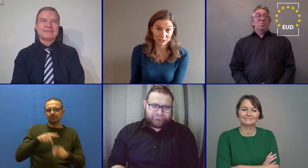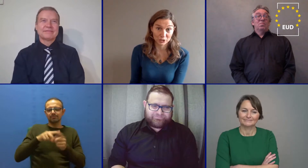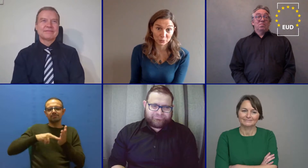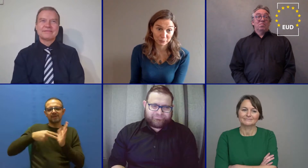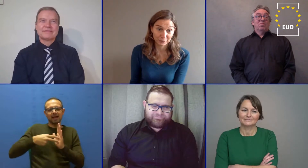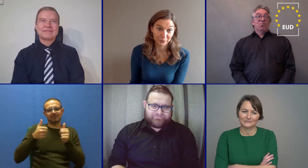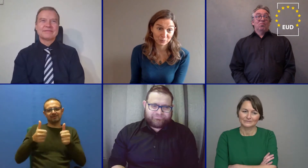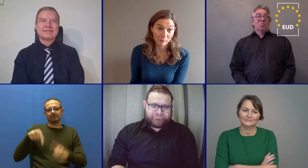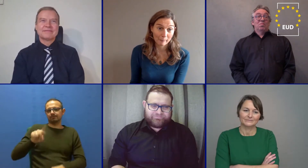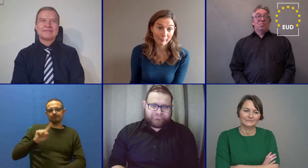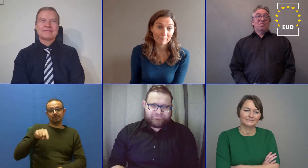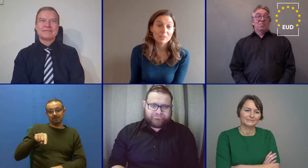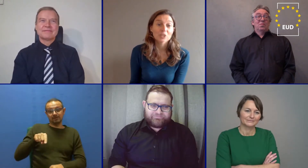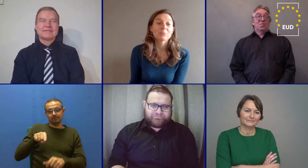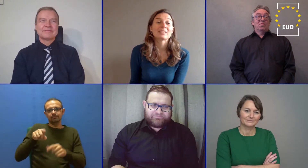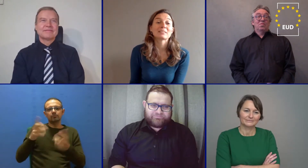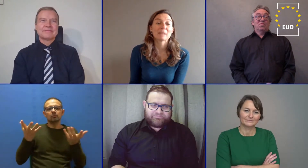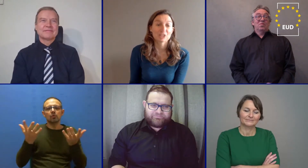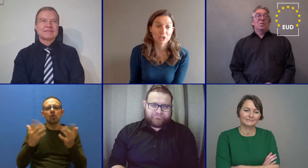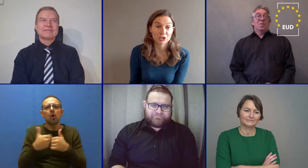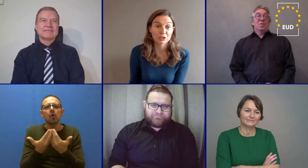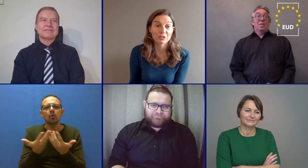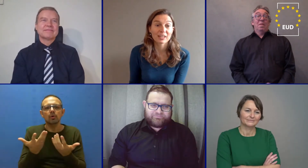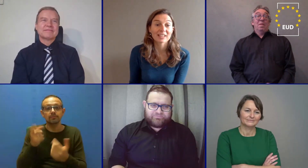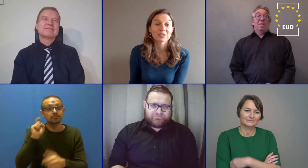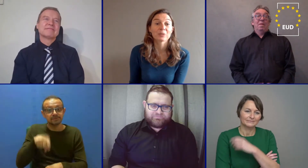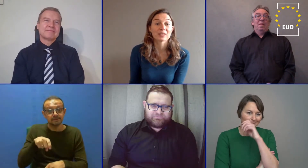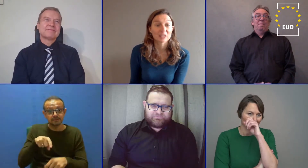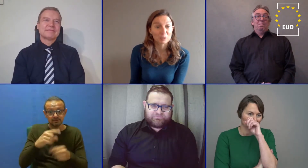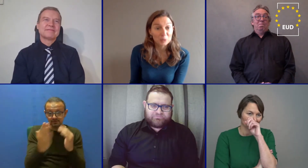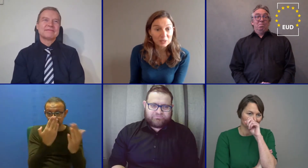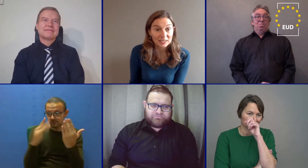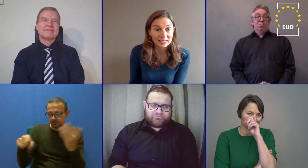issue. So we need to make sure that within the community